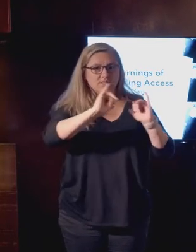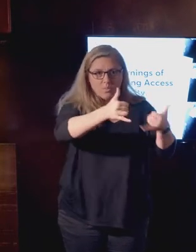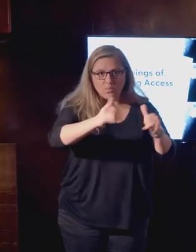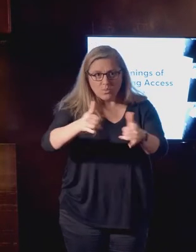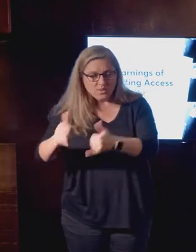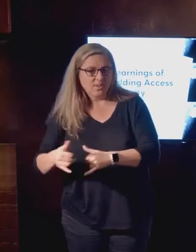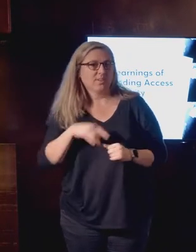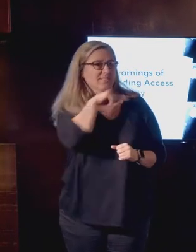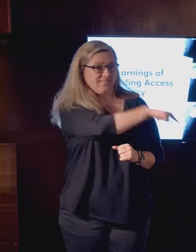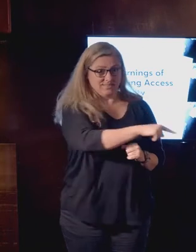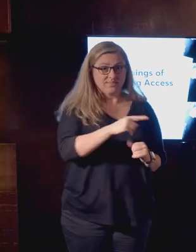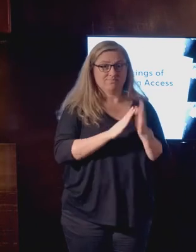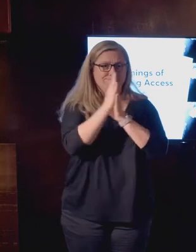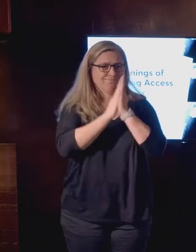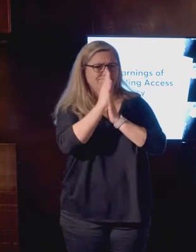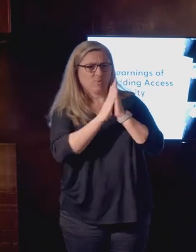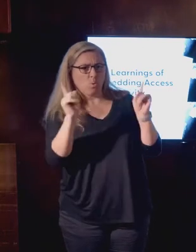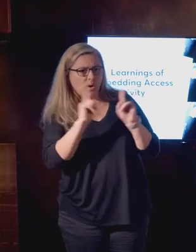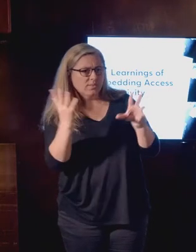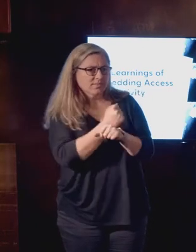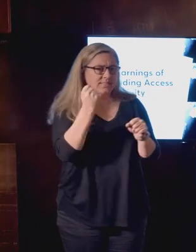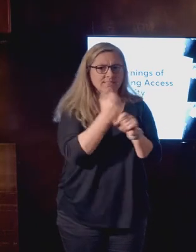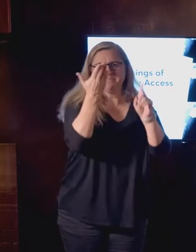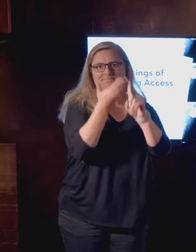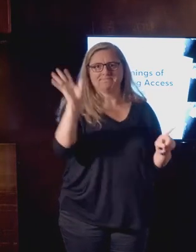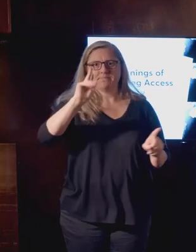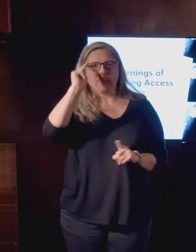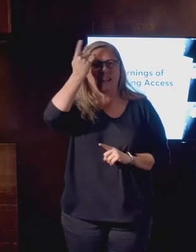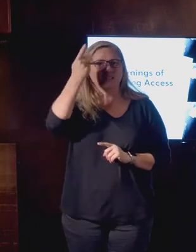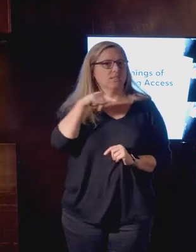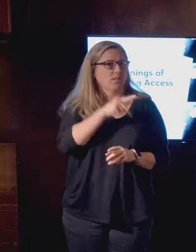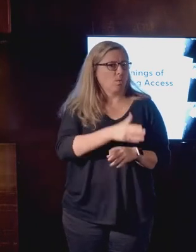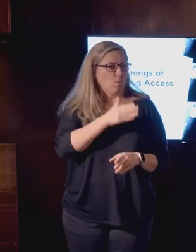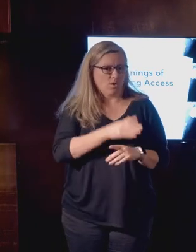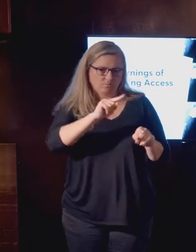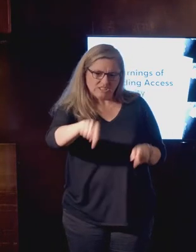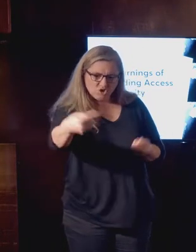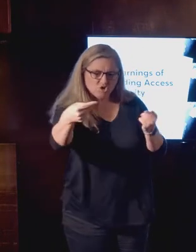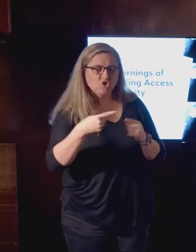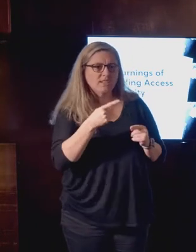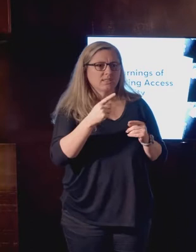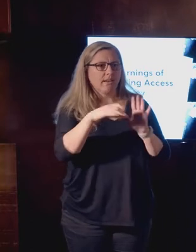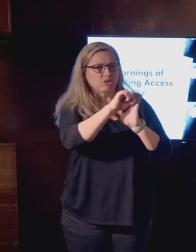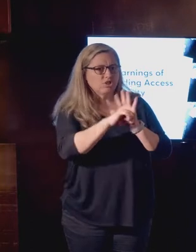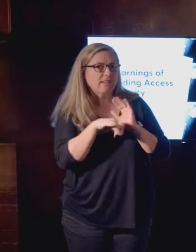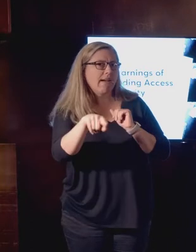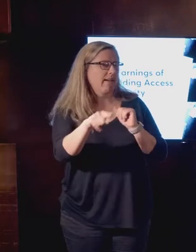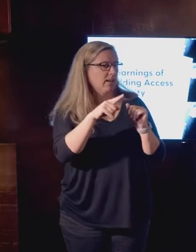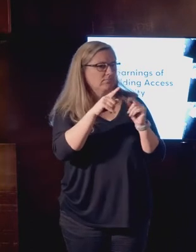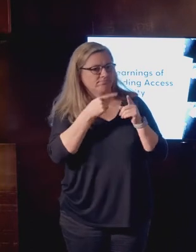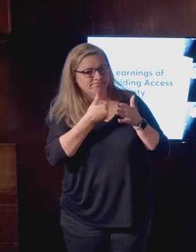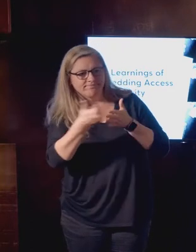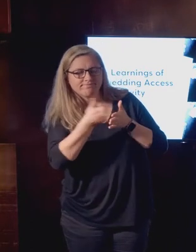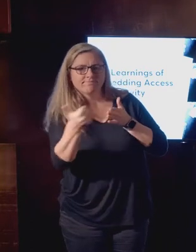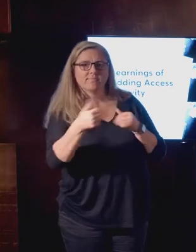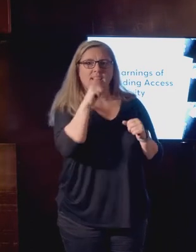cabaret. Sarah's passion is the creation of subversive political work that challenges gender stereotypes and the status quo